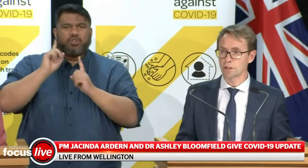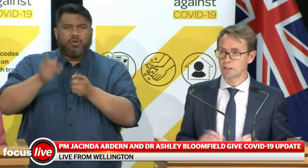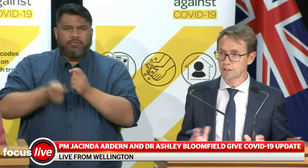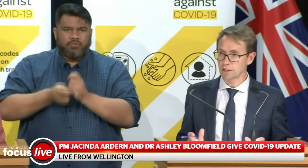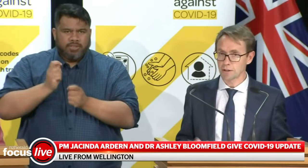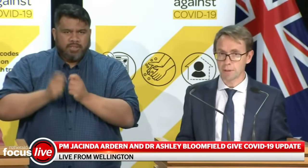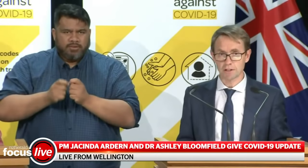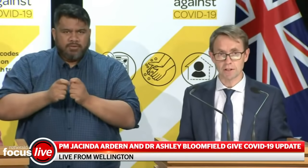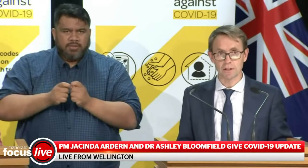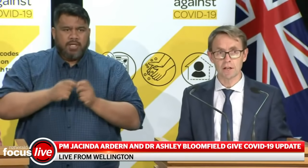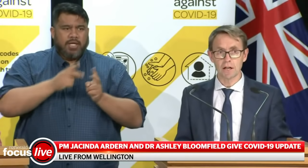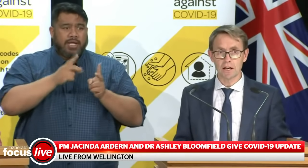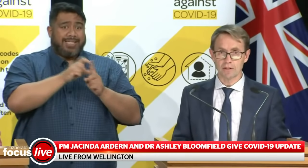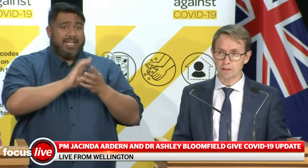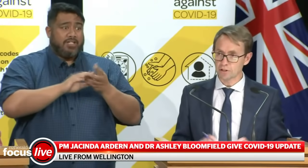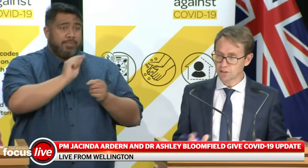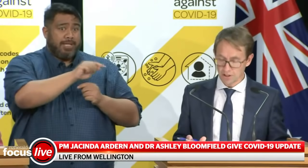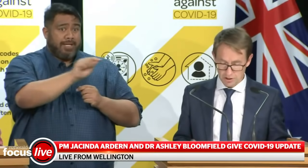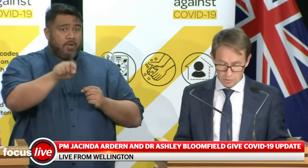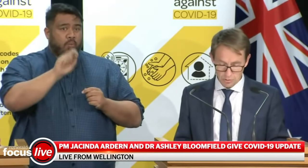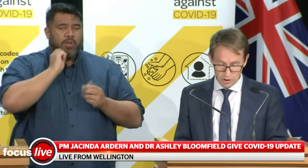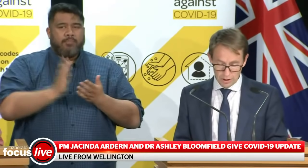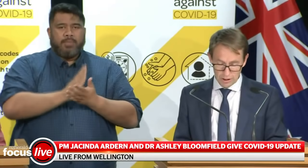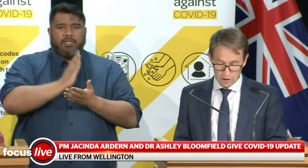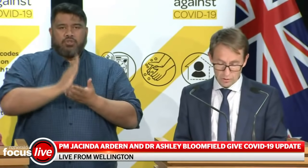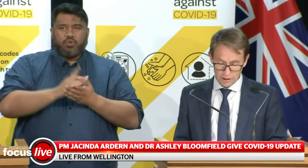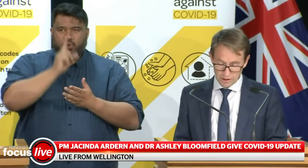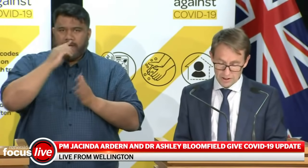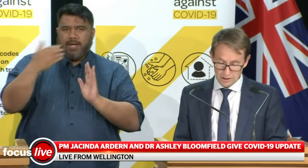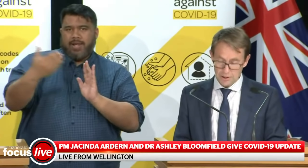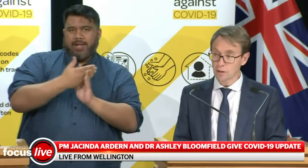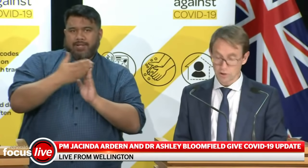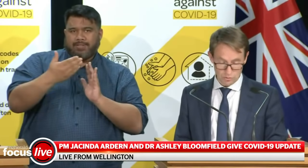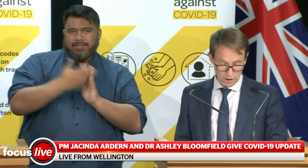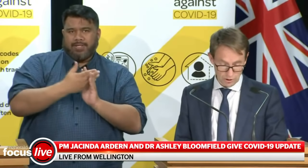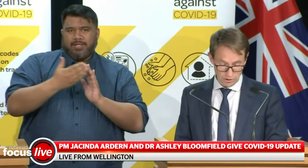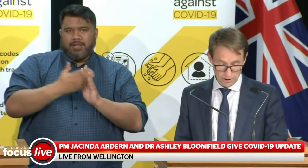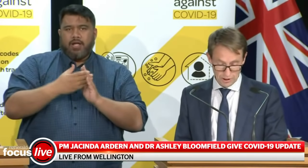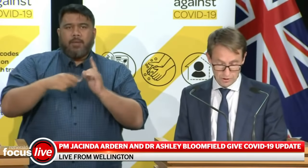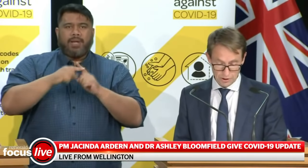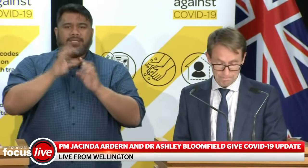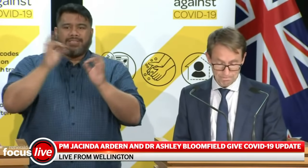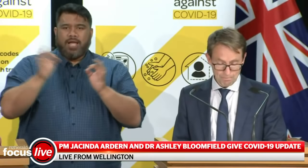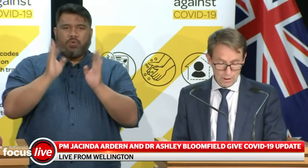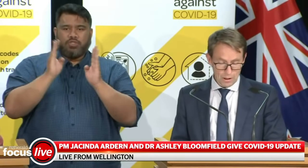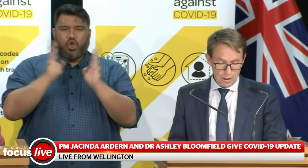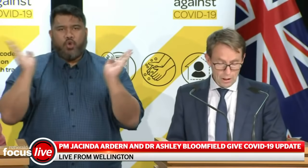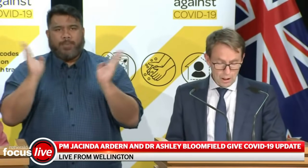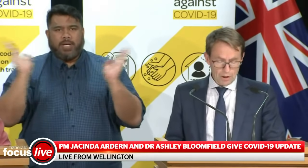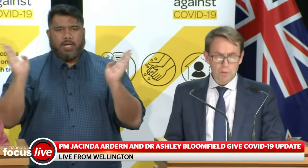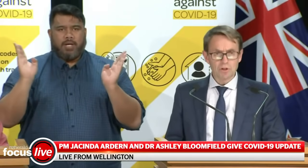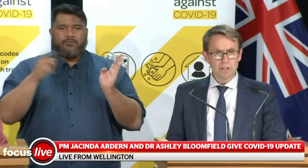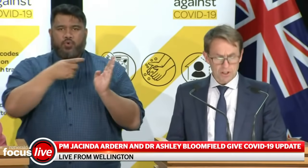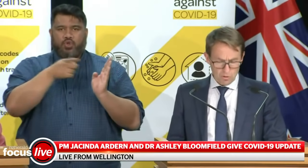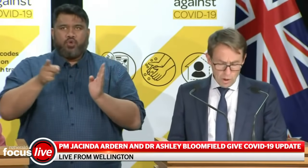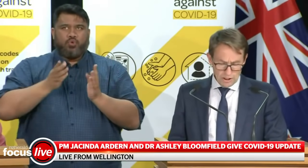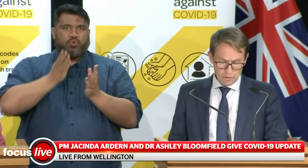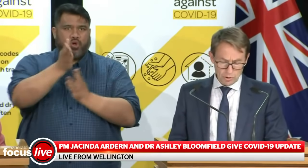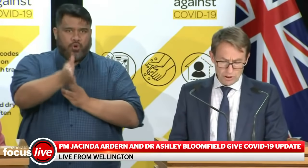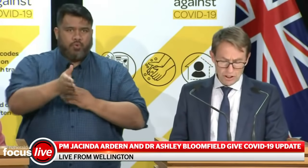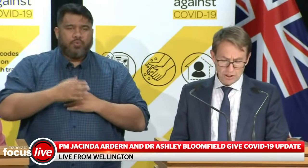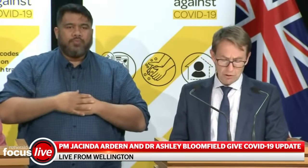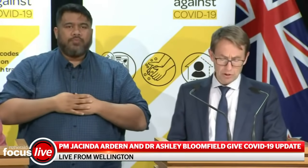there is good testing capacity and that is accessible, including extended hours right across the country. The most